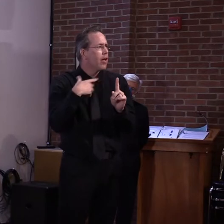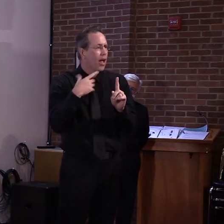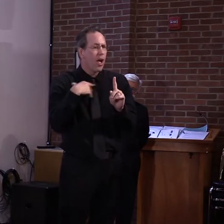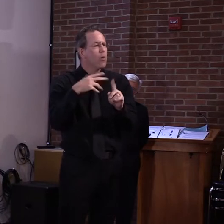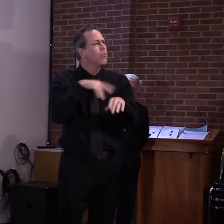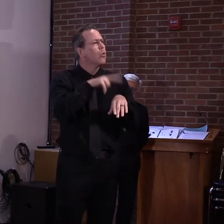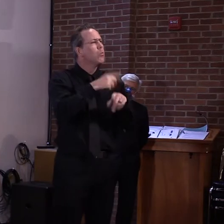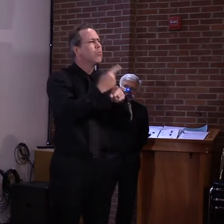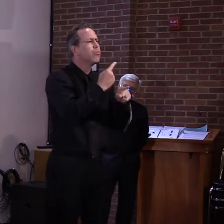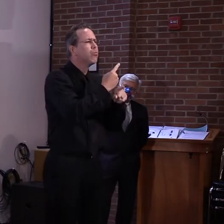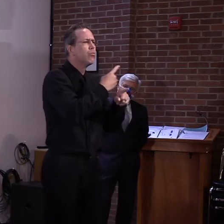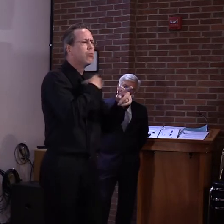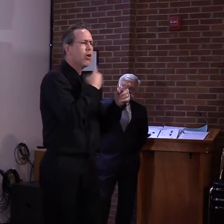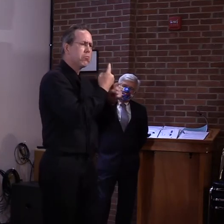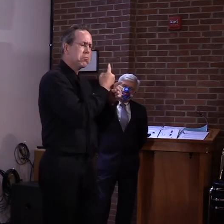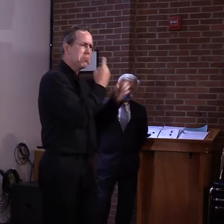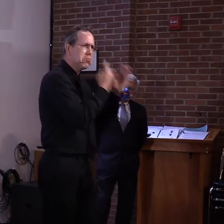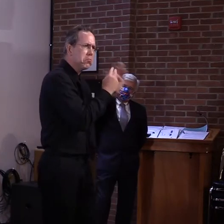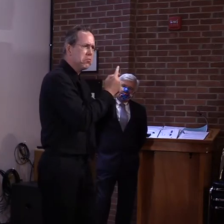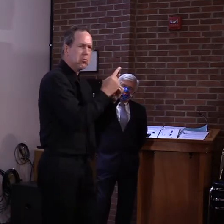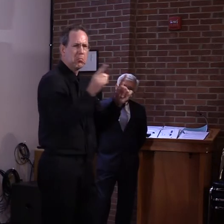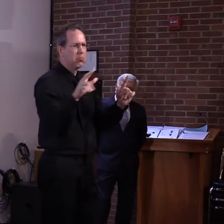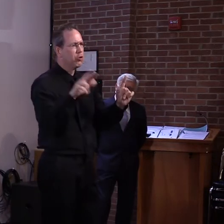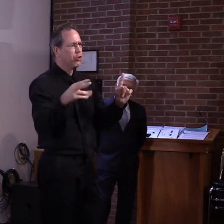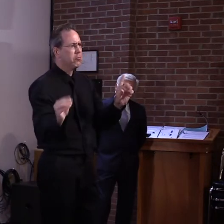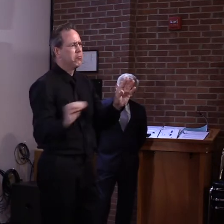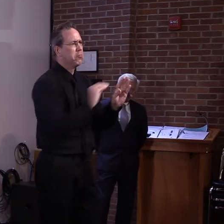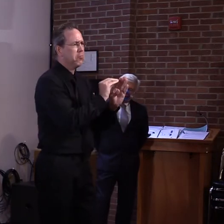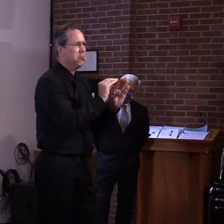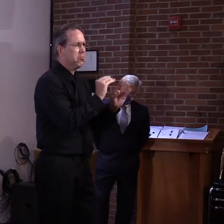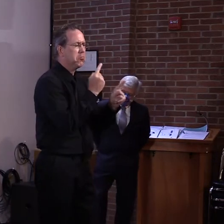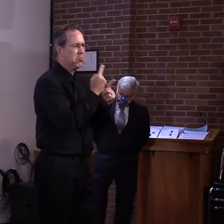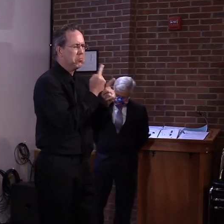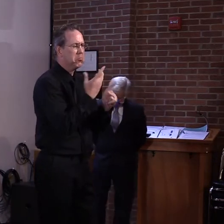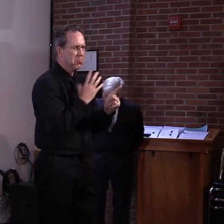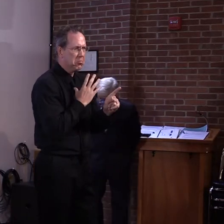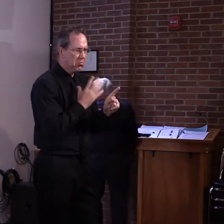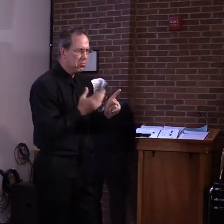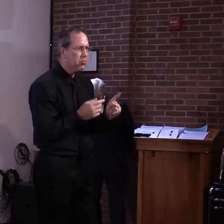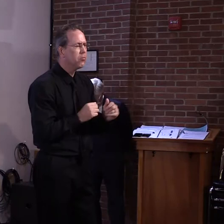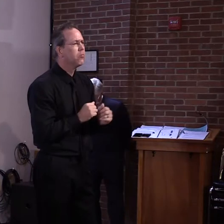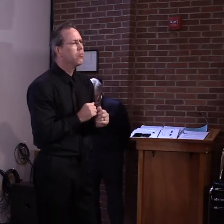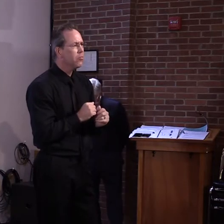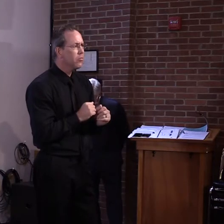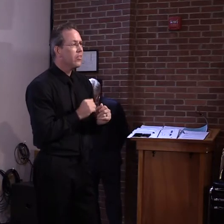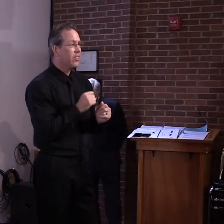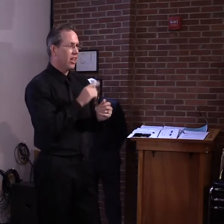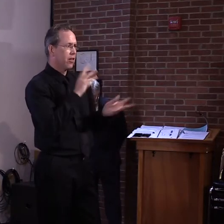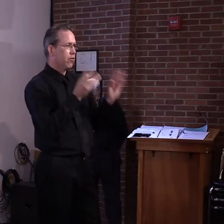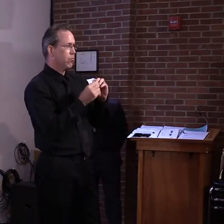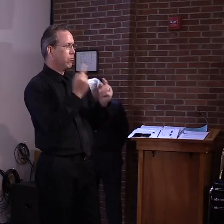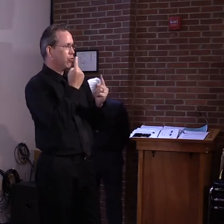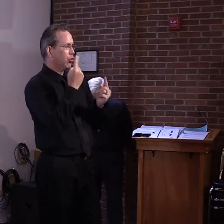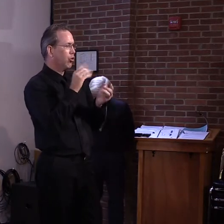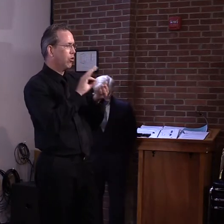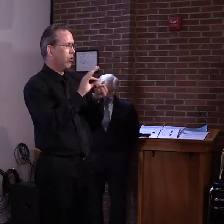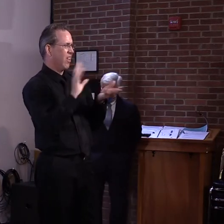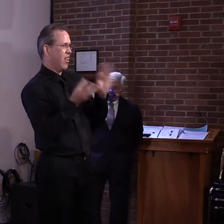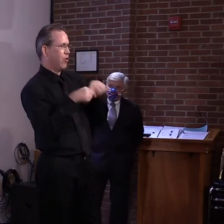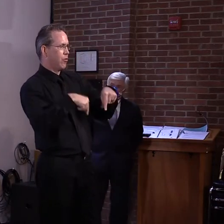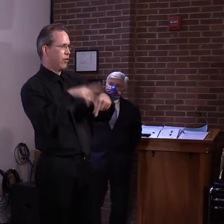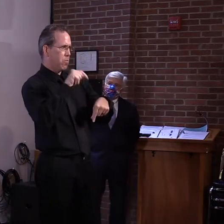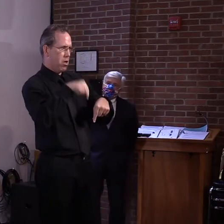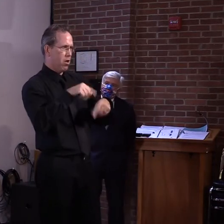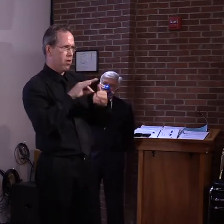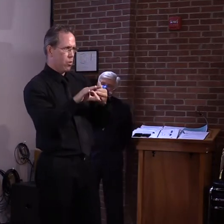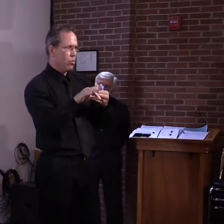the forecast, basically. You know, what's your recent, what's the recent number of positives that you've had? So that's part of what explains the uptick